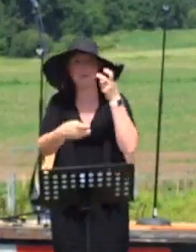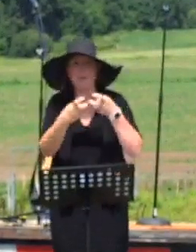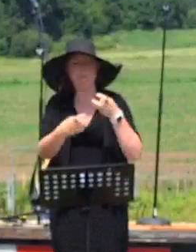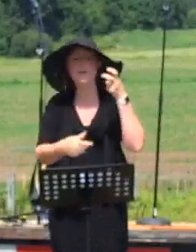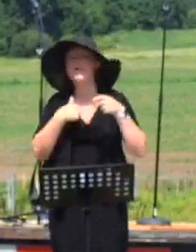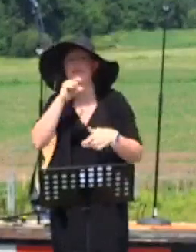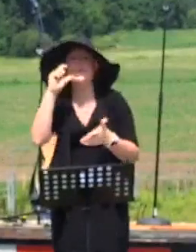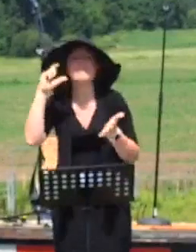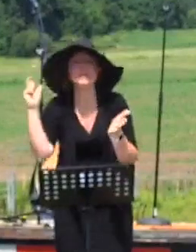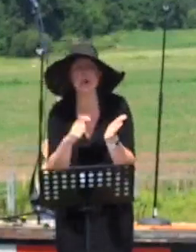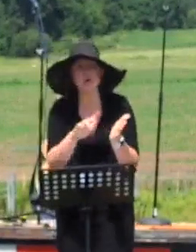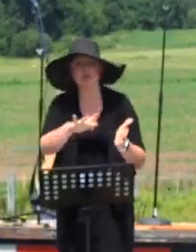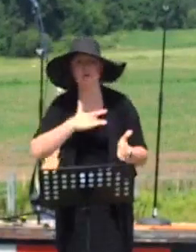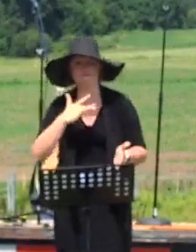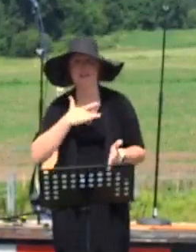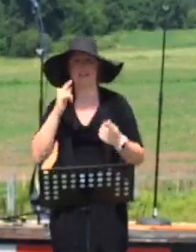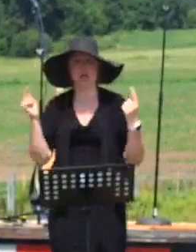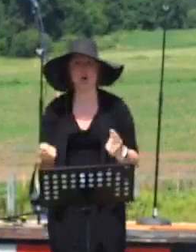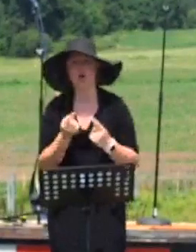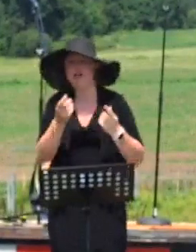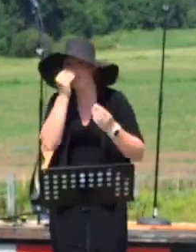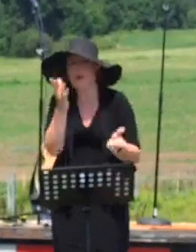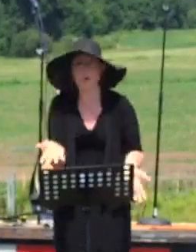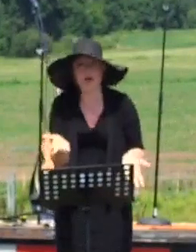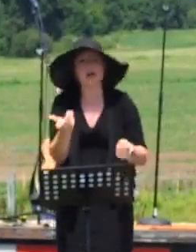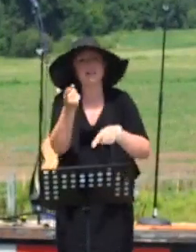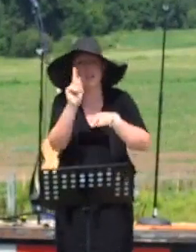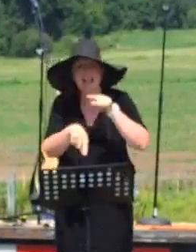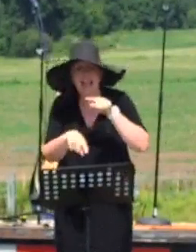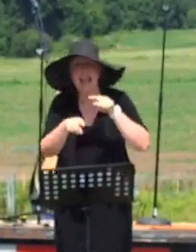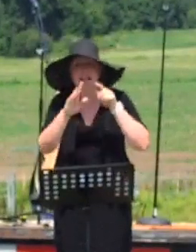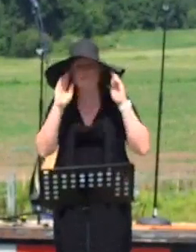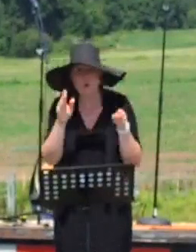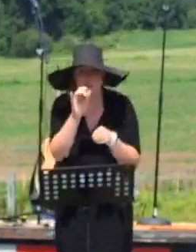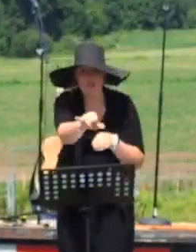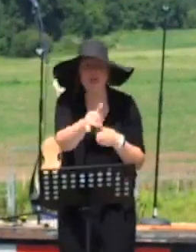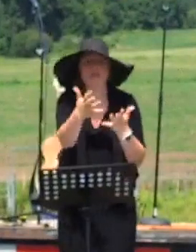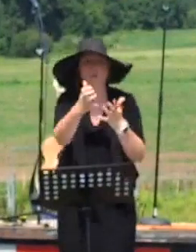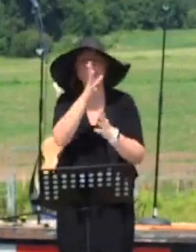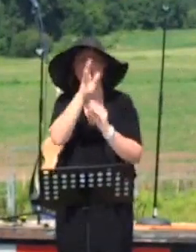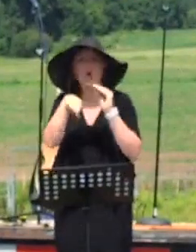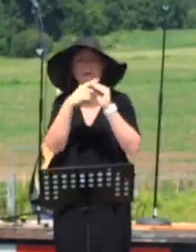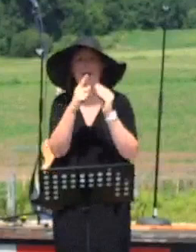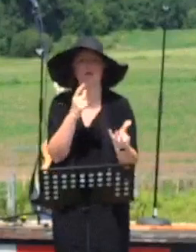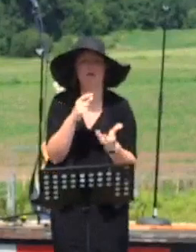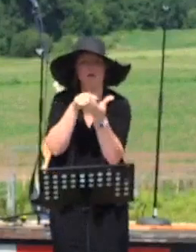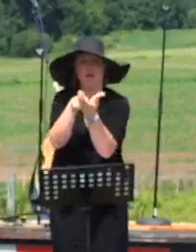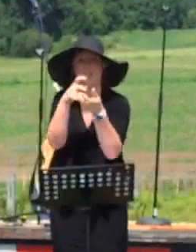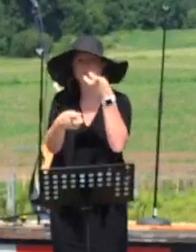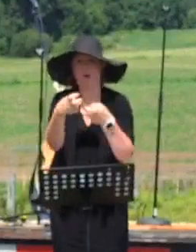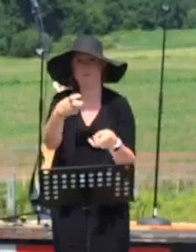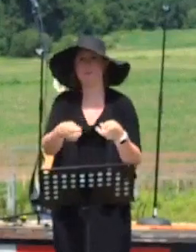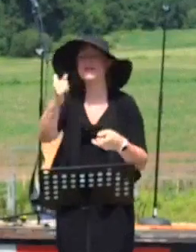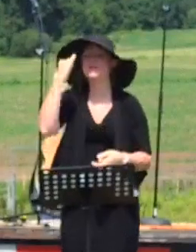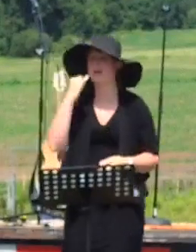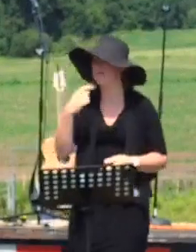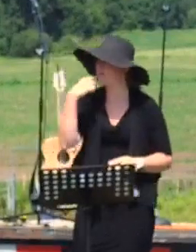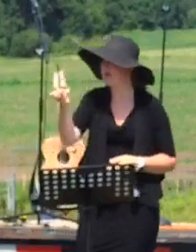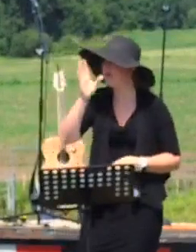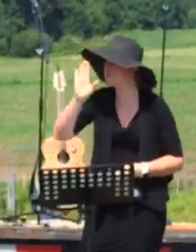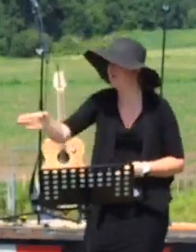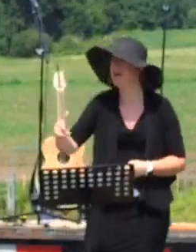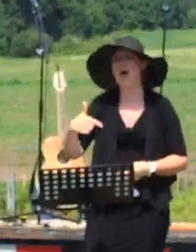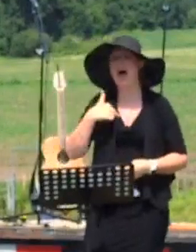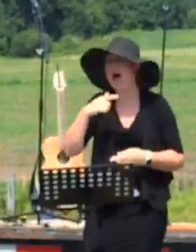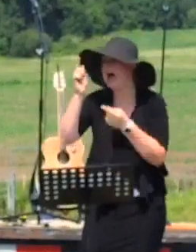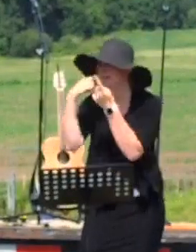feelings are hurt. And it's irrelevant to them. They're not going to be able to focus on that. So if you start by being direct with them and tell them why